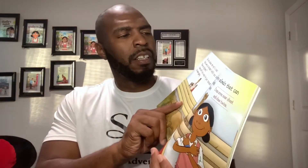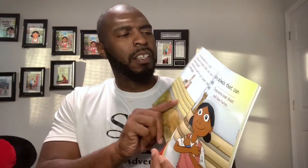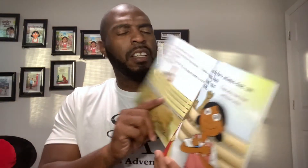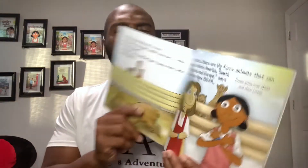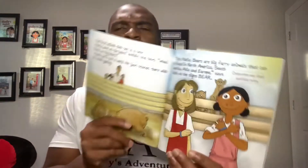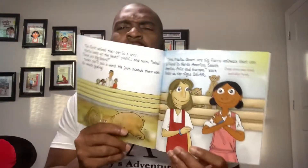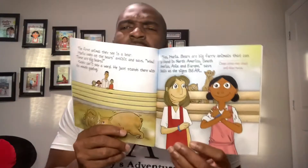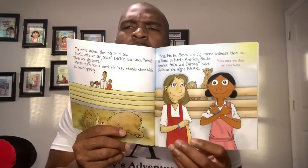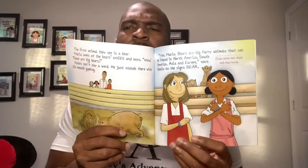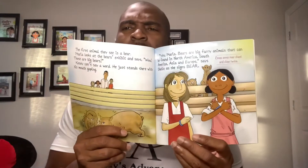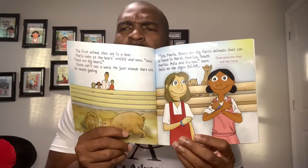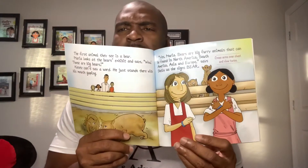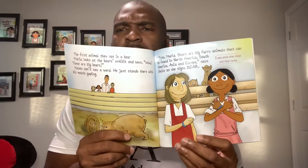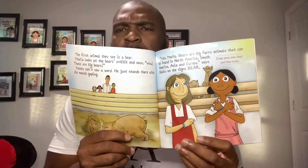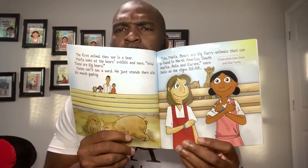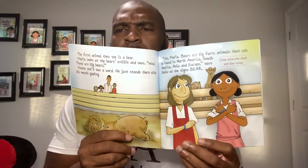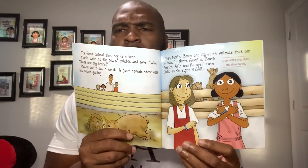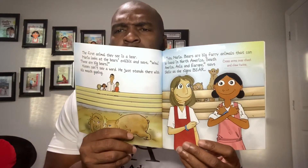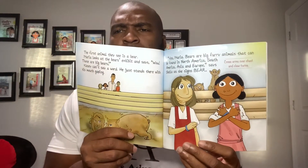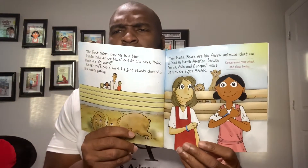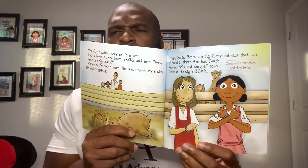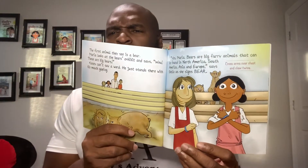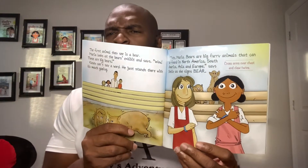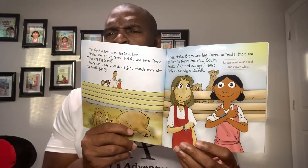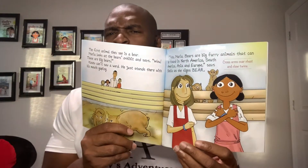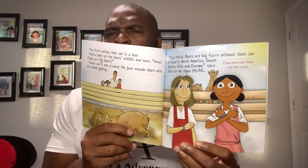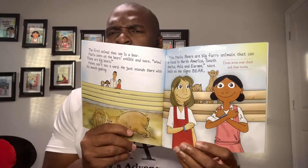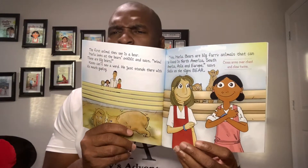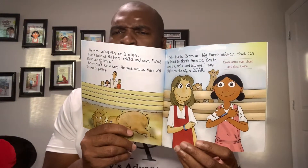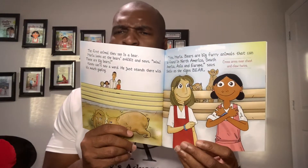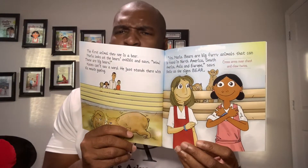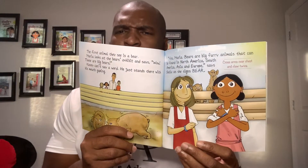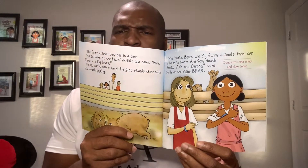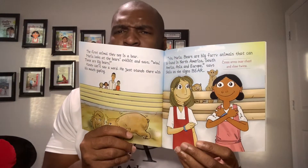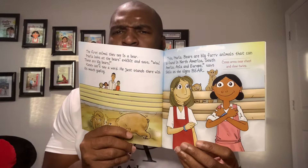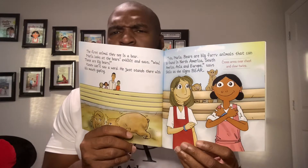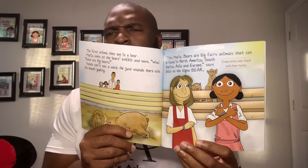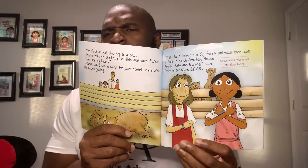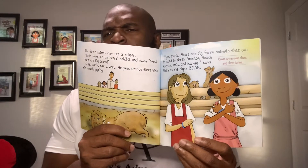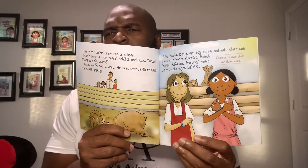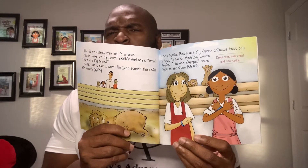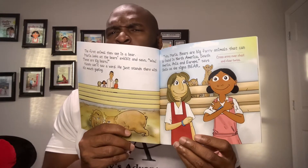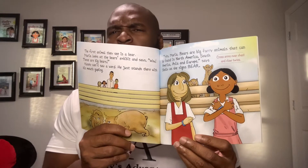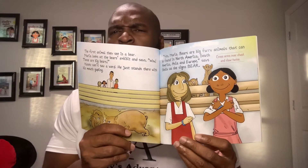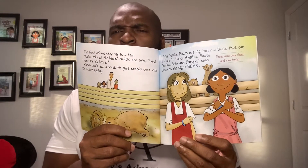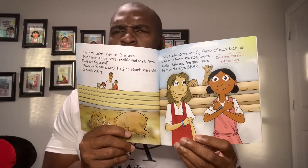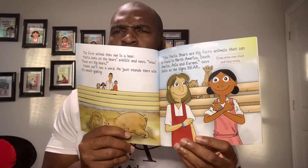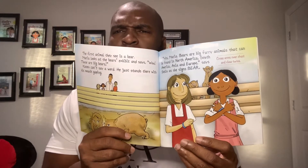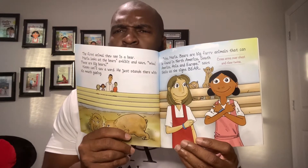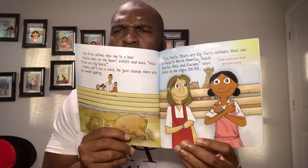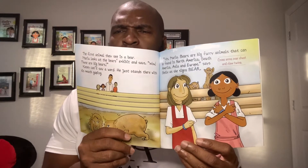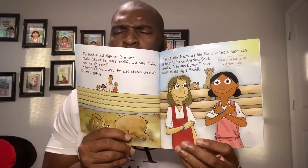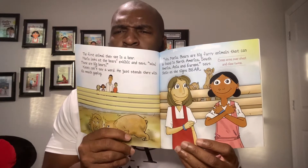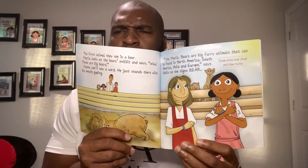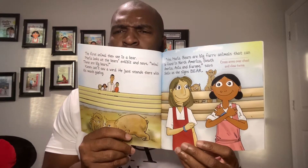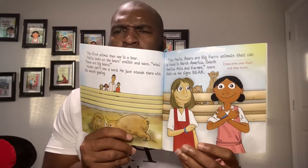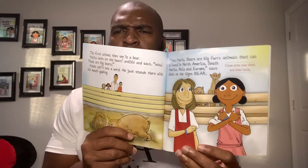The first animal they see is a bear. Maria looks at the bear's exhibit and says, wow, those are big